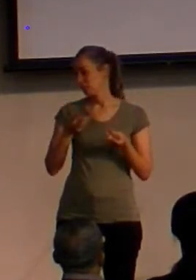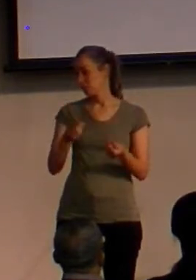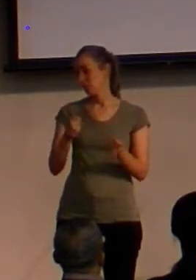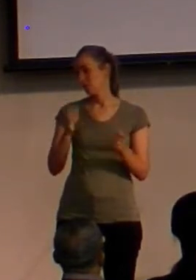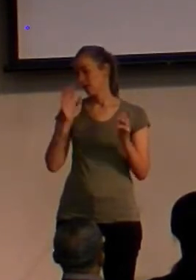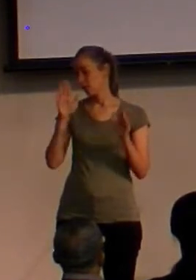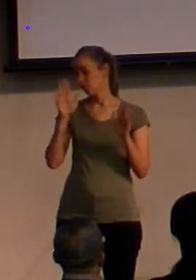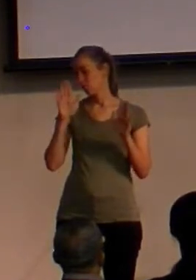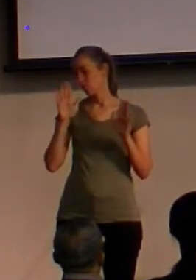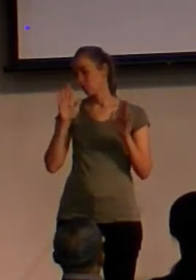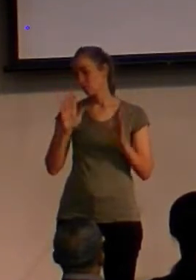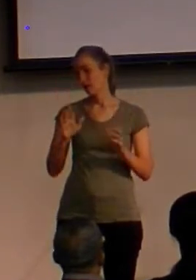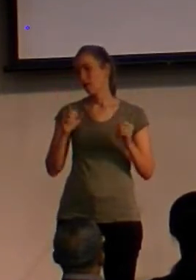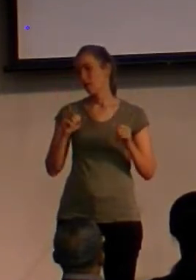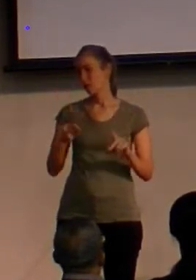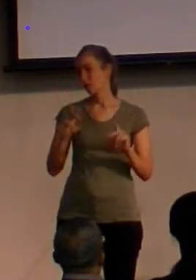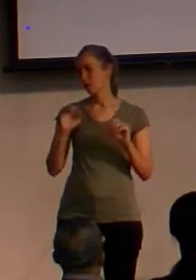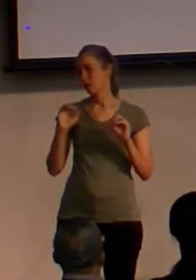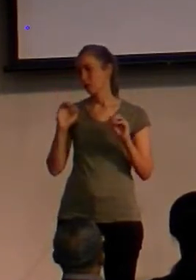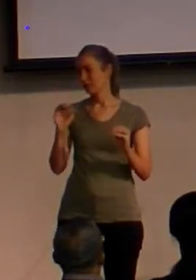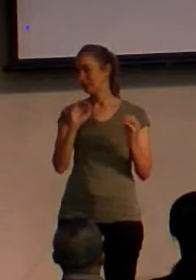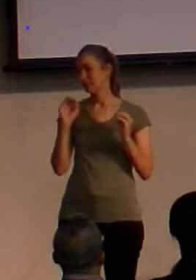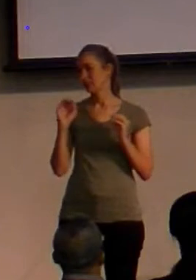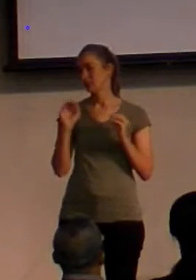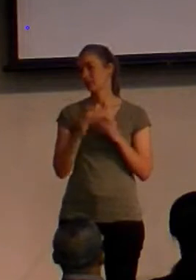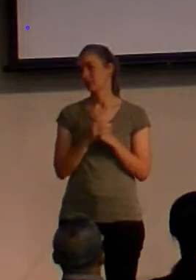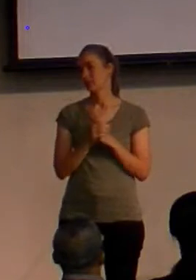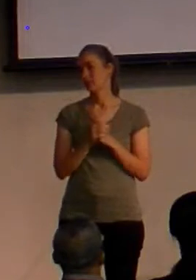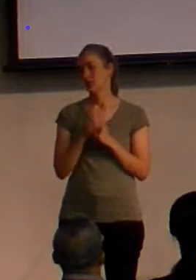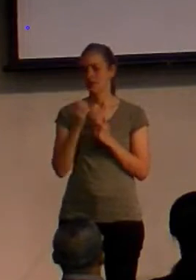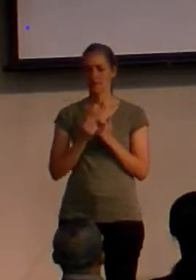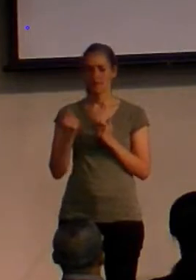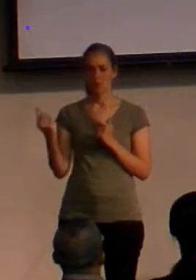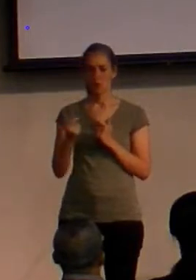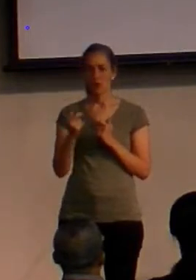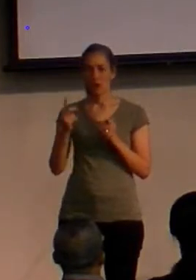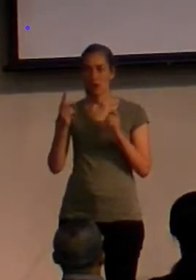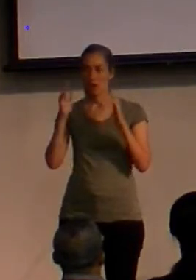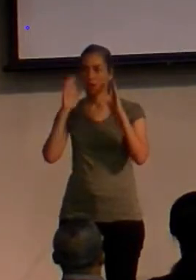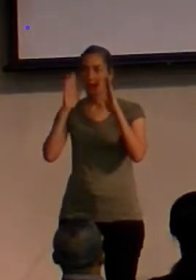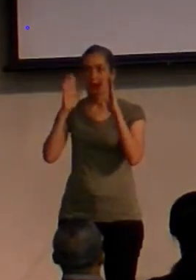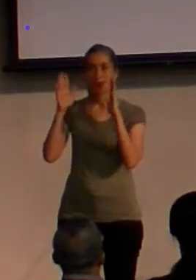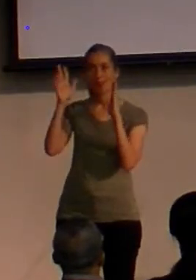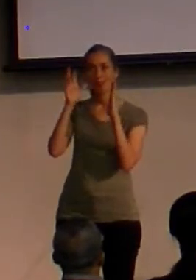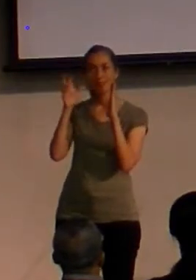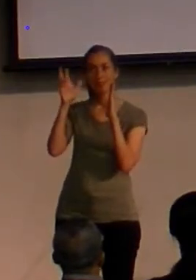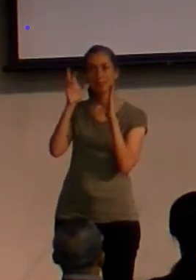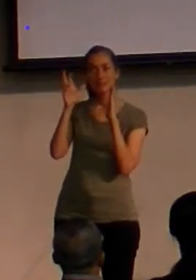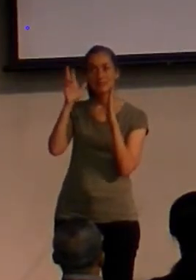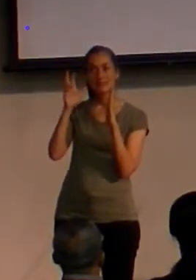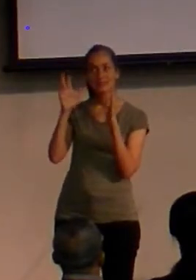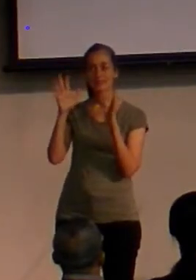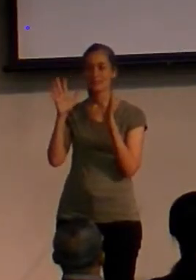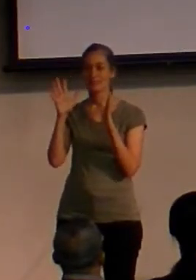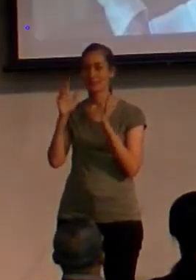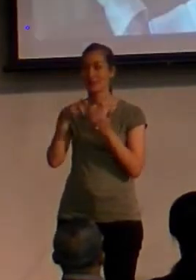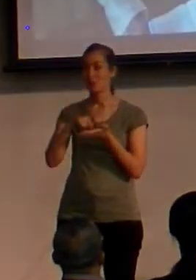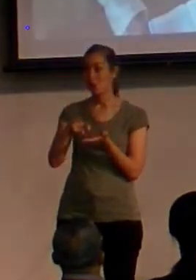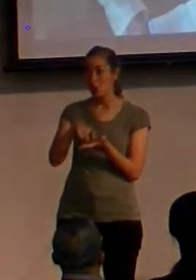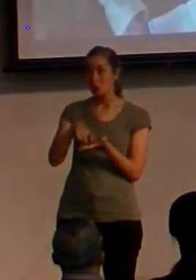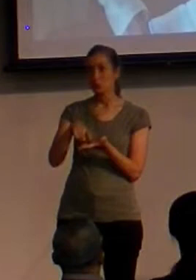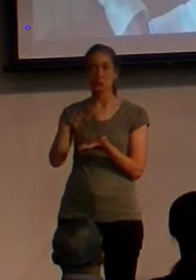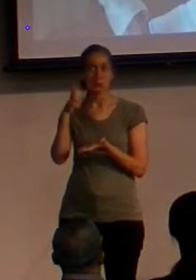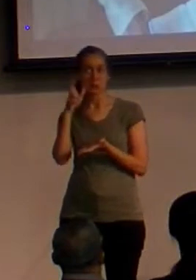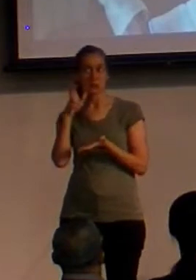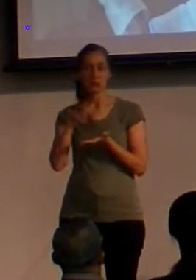Great chance to teach, and everyone was listening so attentively, taking notes,